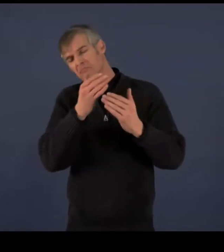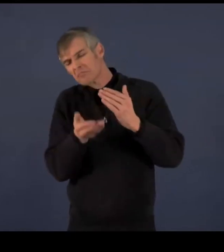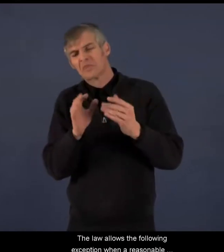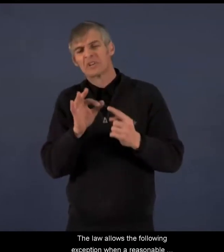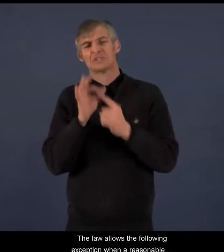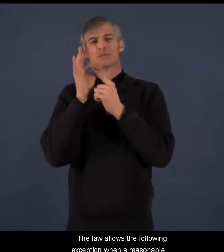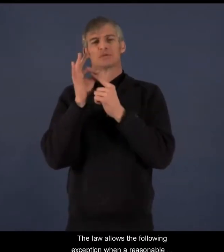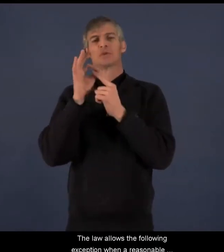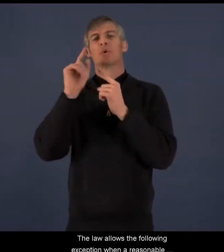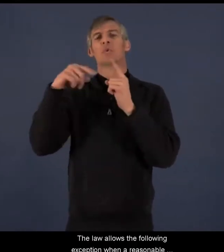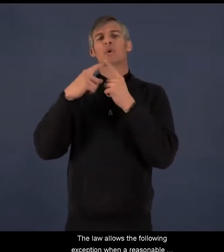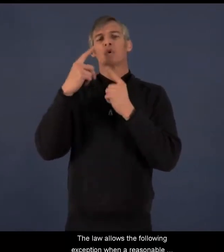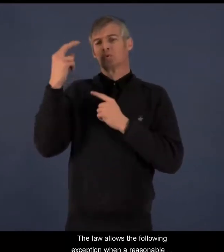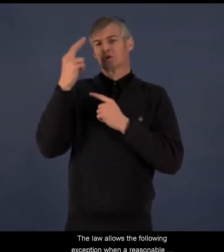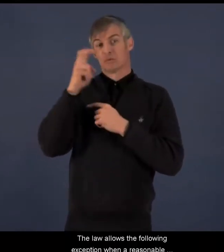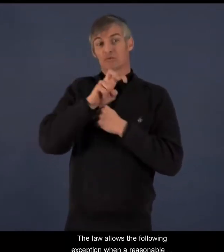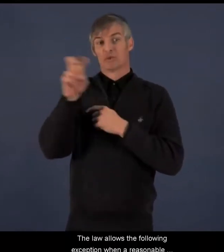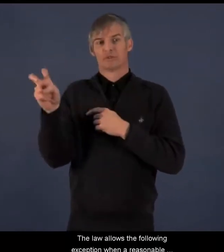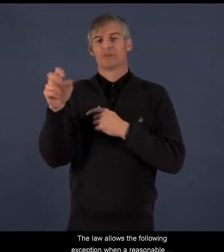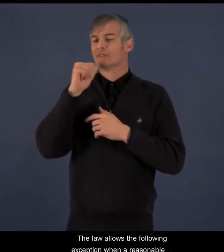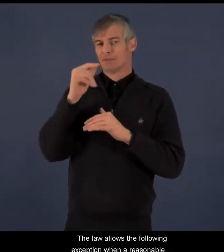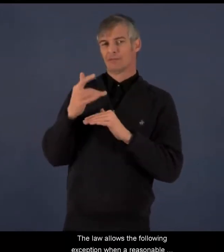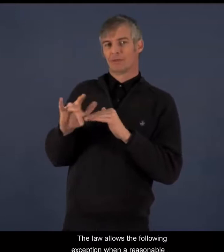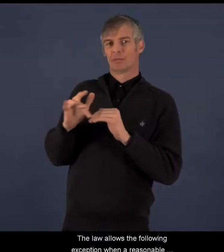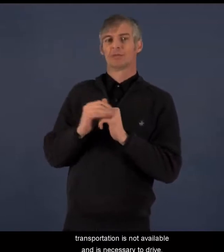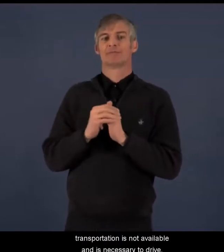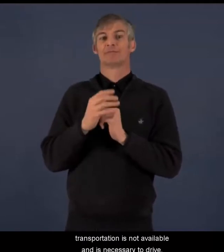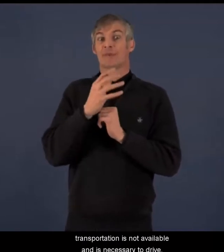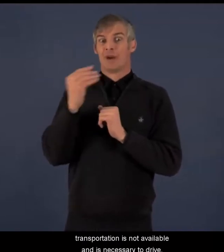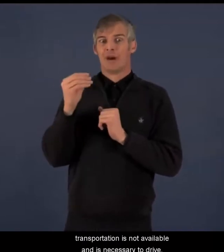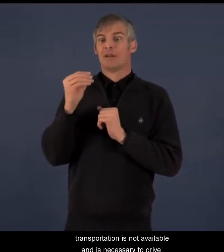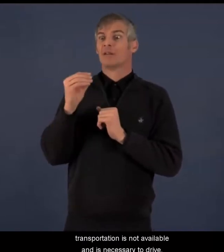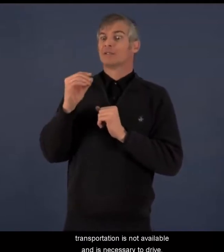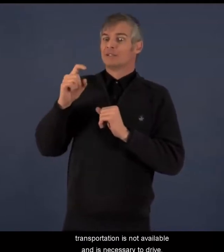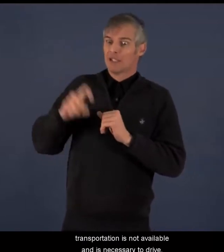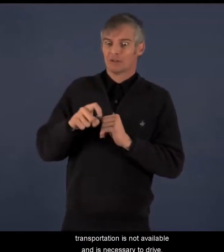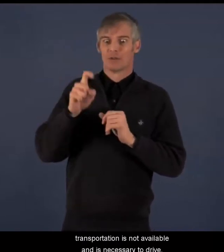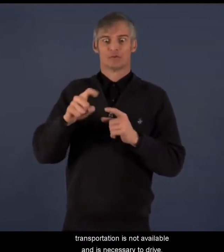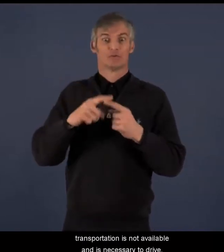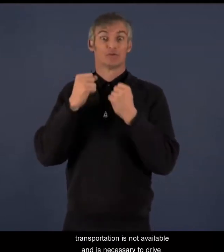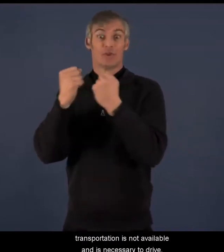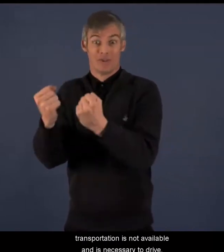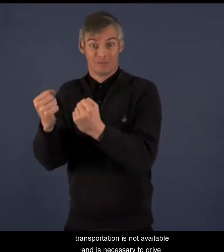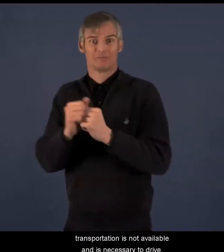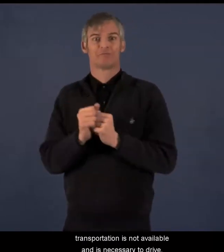The law allows the following exceptions when a reasonable transportation is not available and it is necessary to